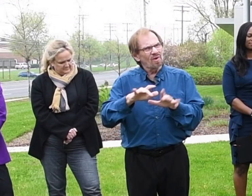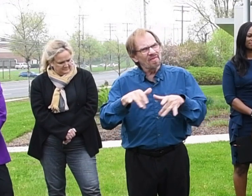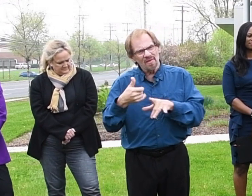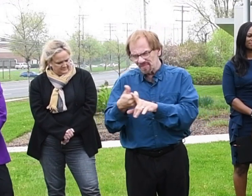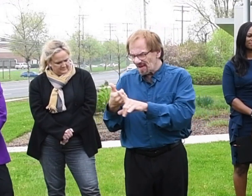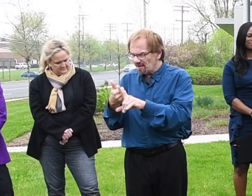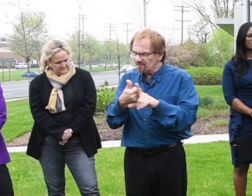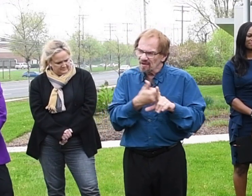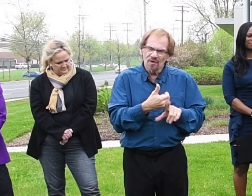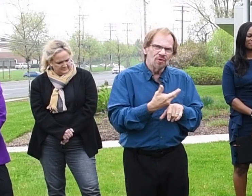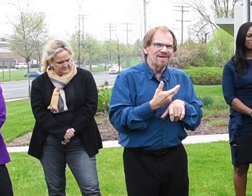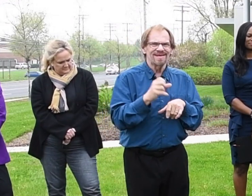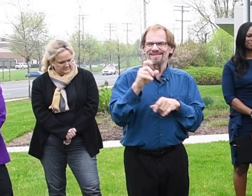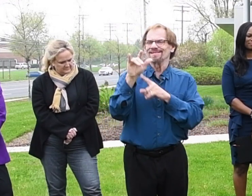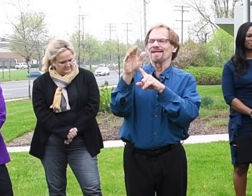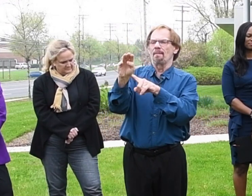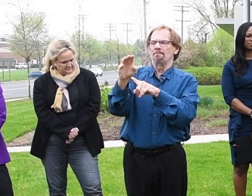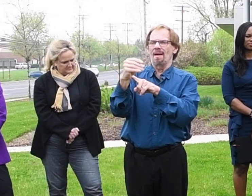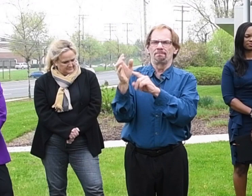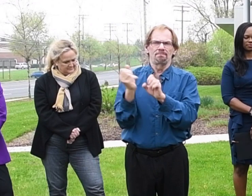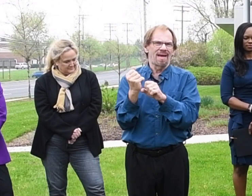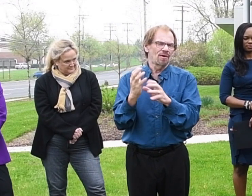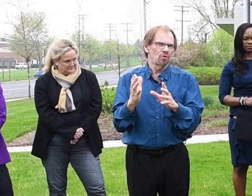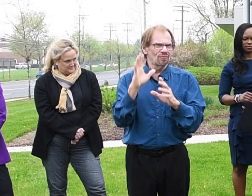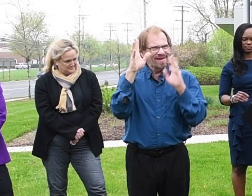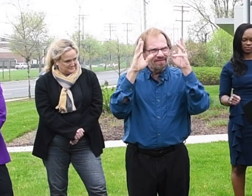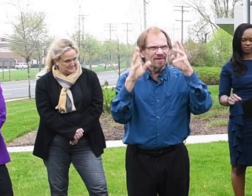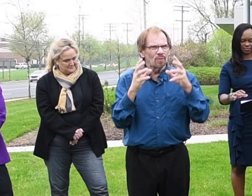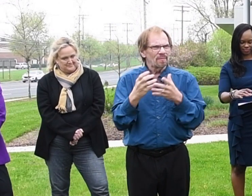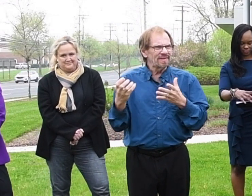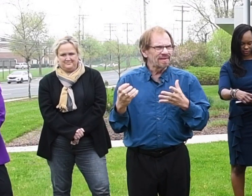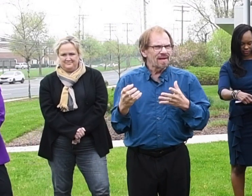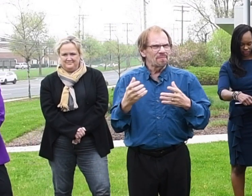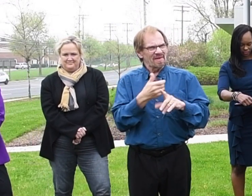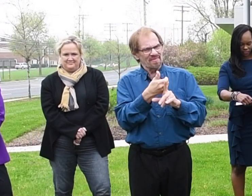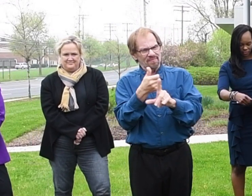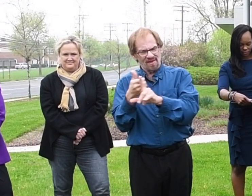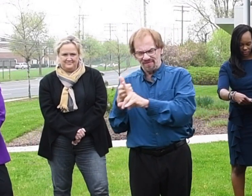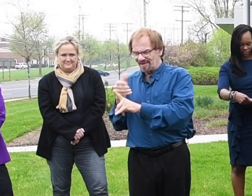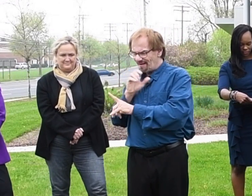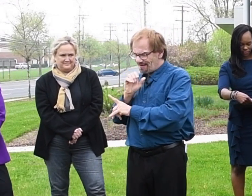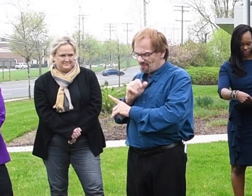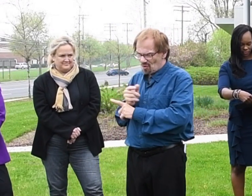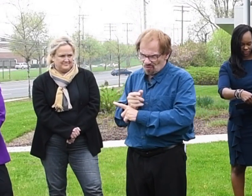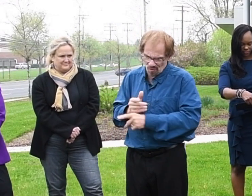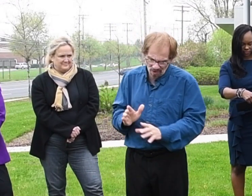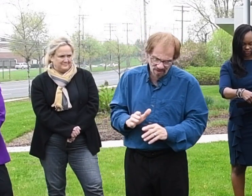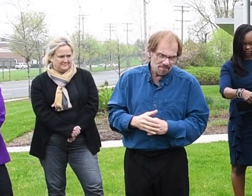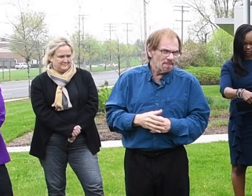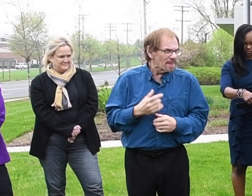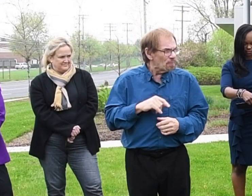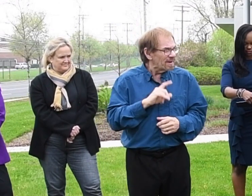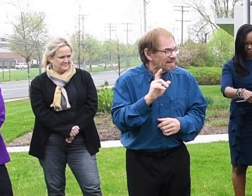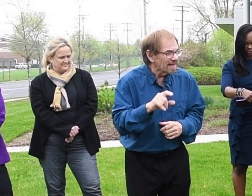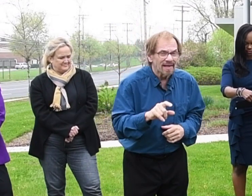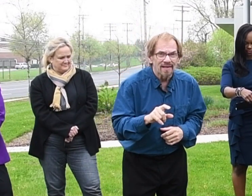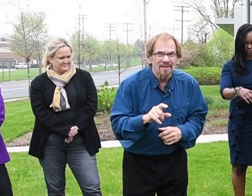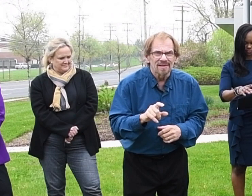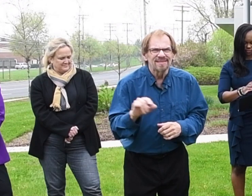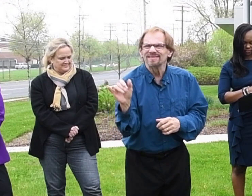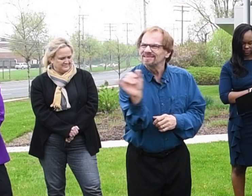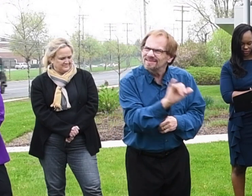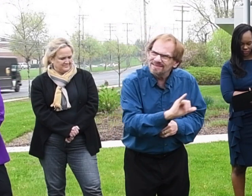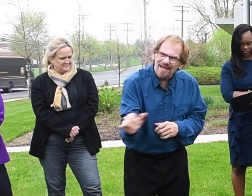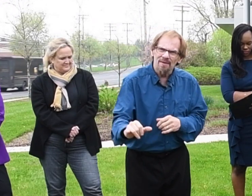and maker equipment, and being themselves in age-appropriate ways. We need additional comparable space here